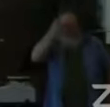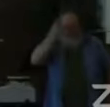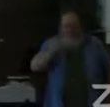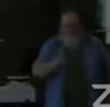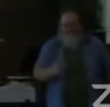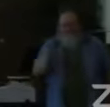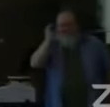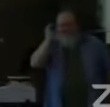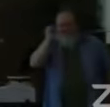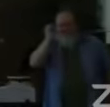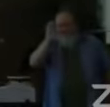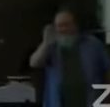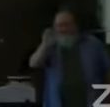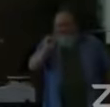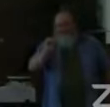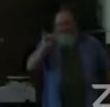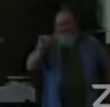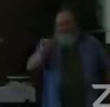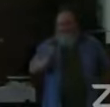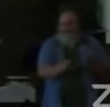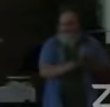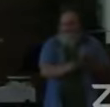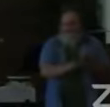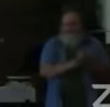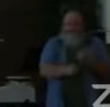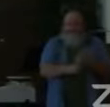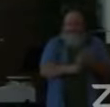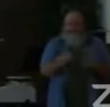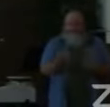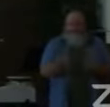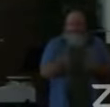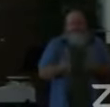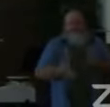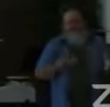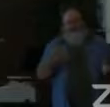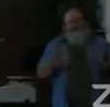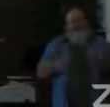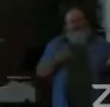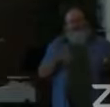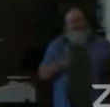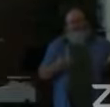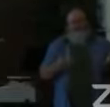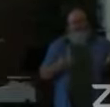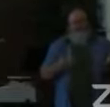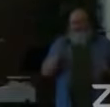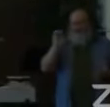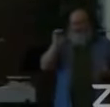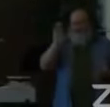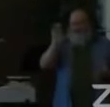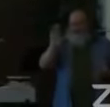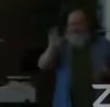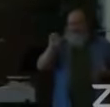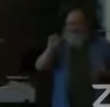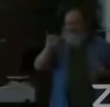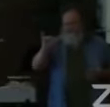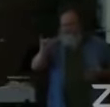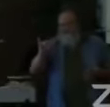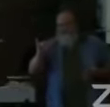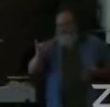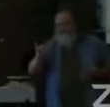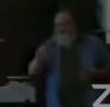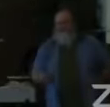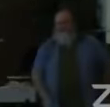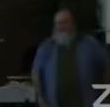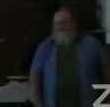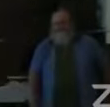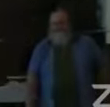O-B-E-Y, make them very glad. Listen to the words they say. Obey your parents every day. O-B-E-Y, obey your